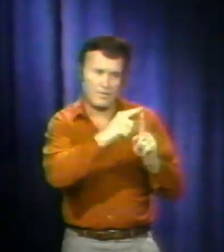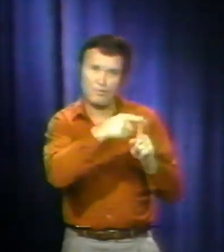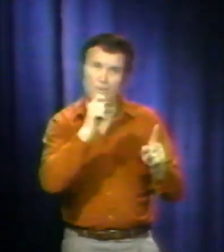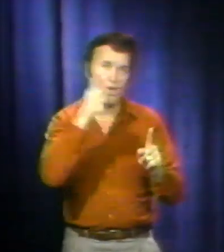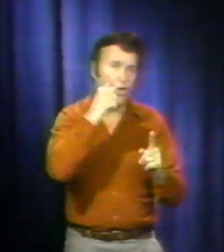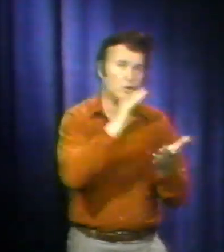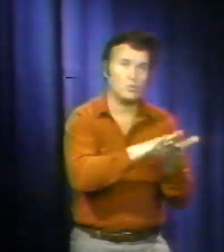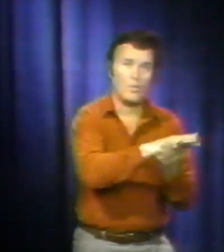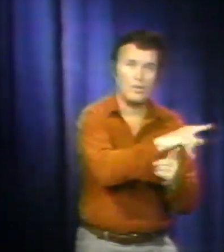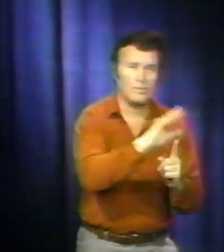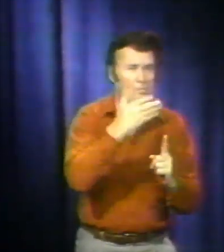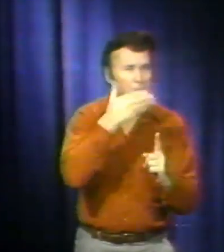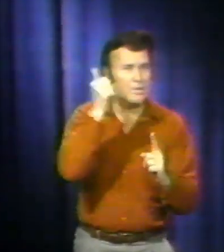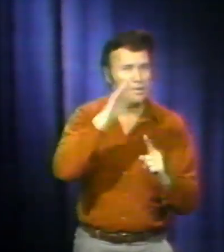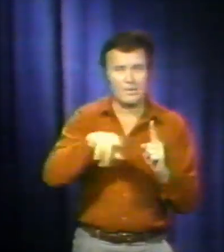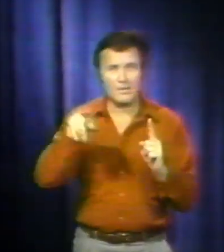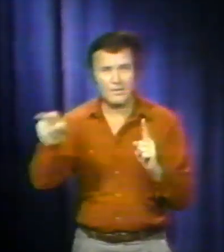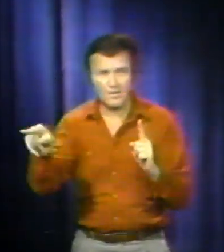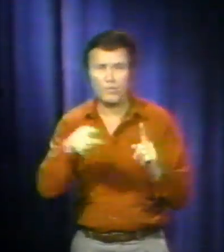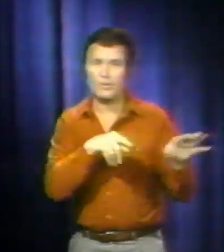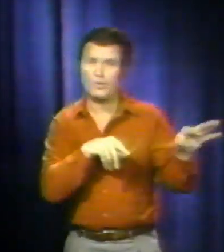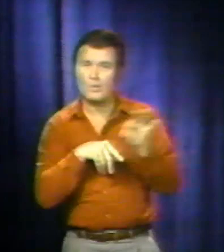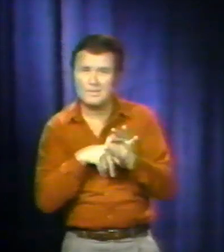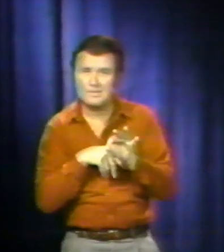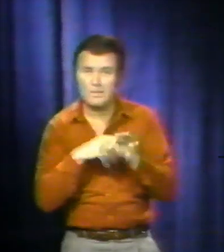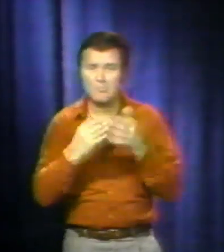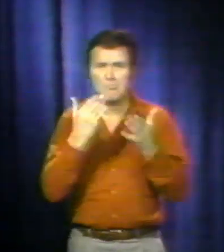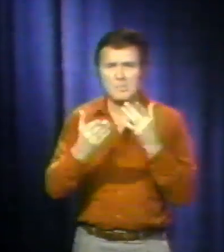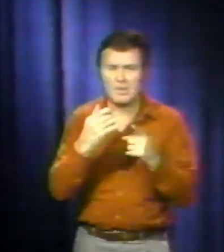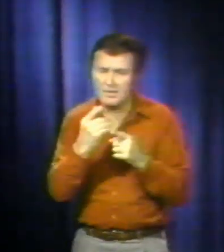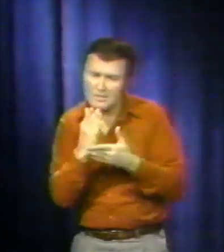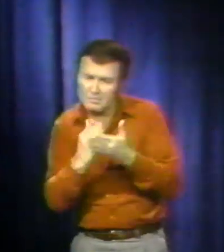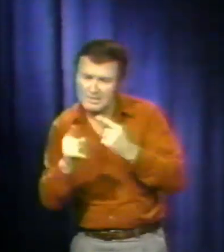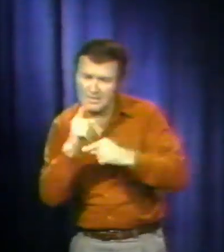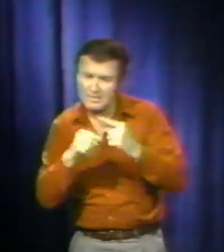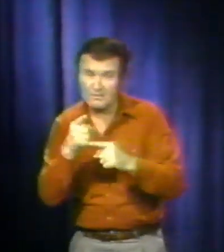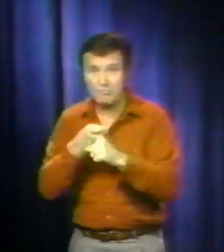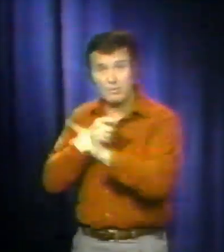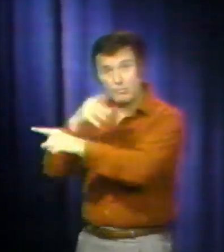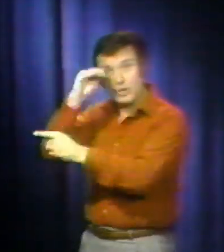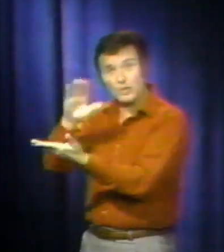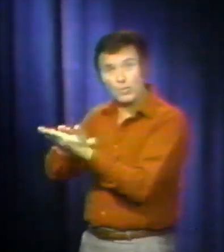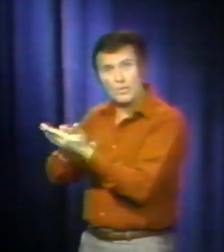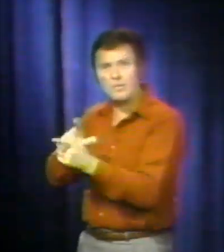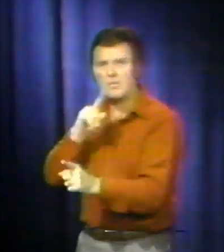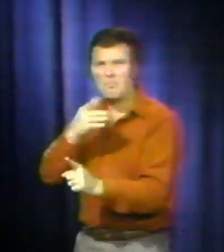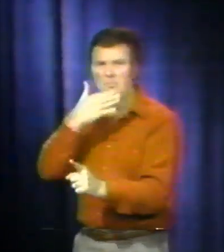school, which seemed better, or maybe some signs from the boys' school, which appeared